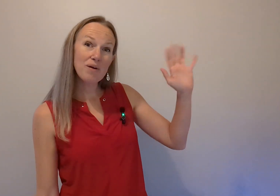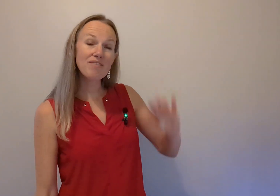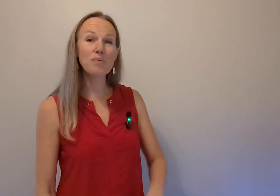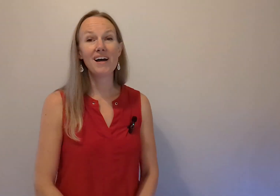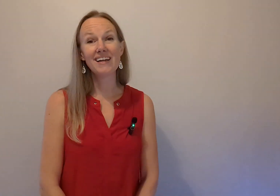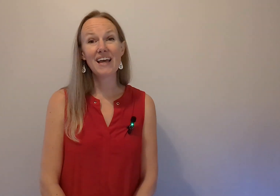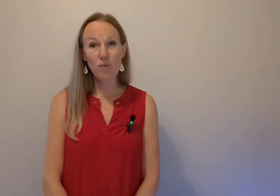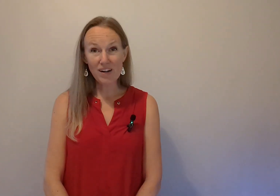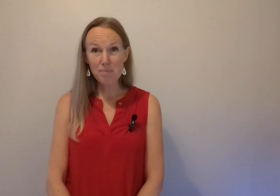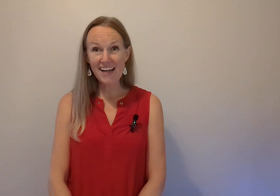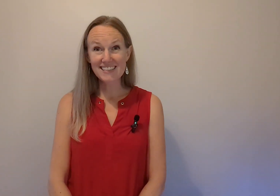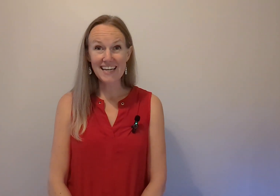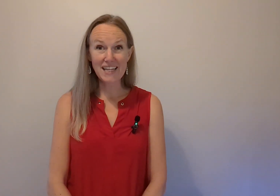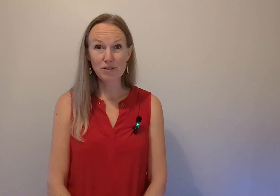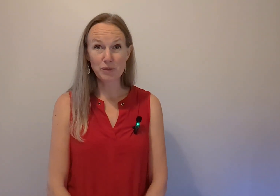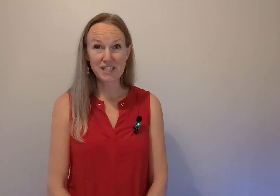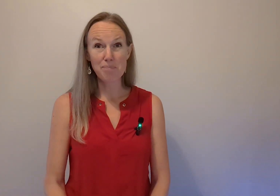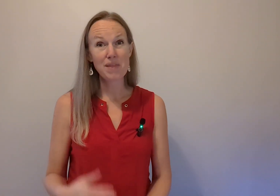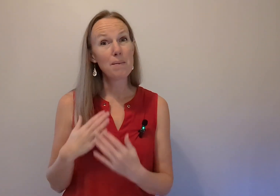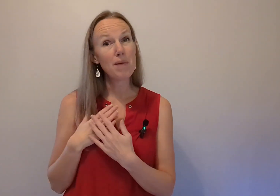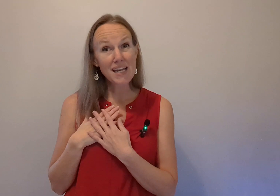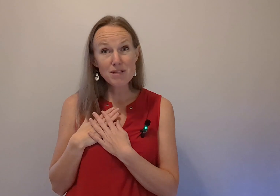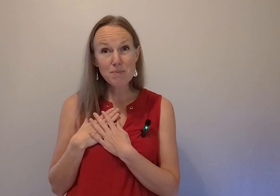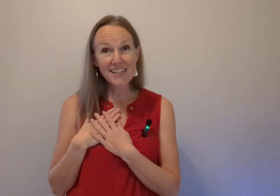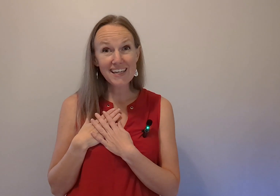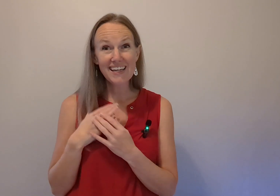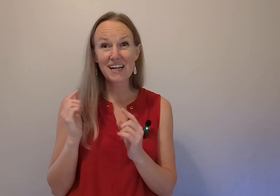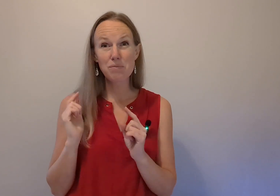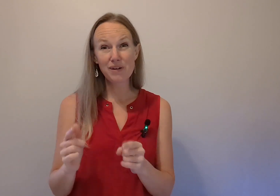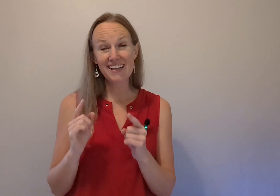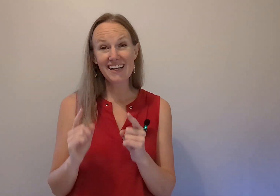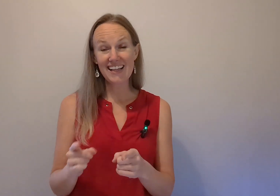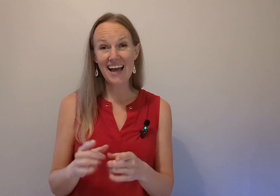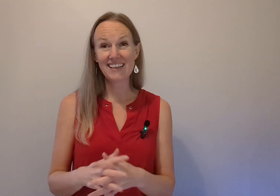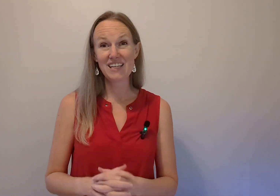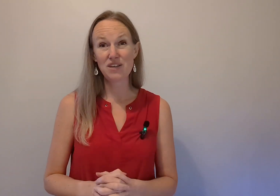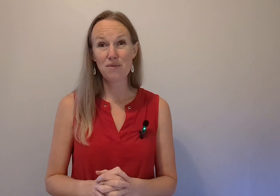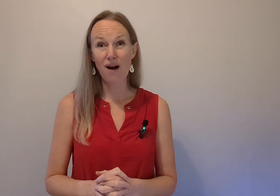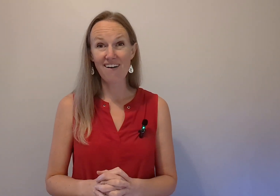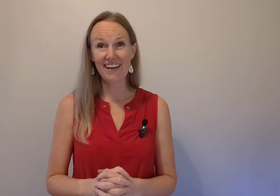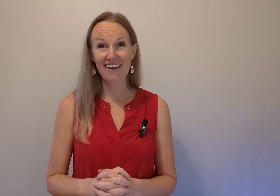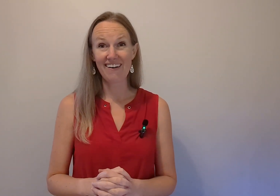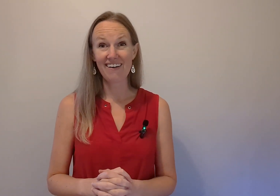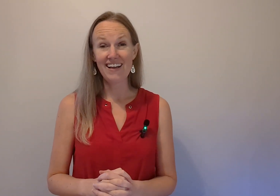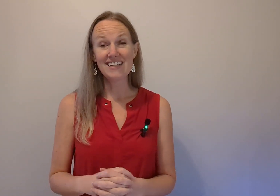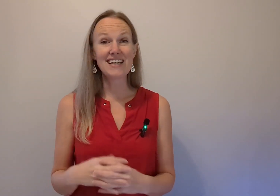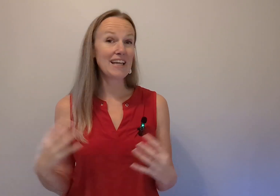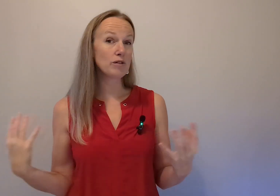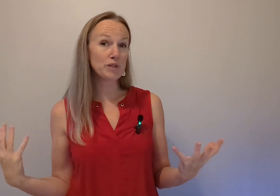Hello everyone and welcome back to Sign Language Worship. My name is Mandy and I'm really glad that you are here. Sign Language Worship